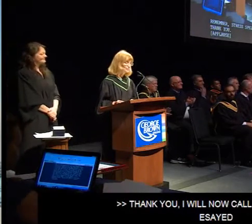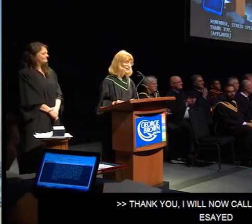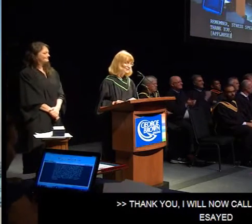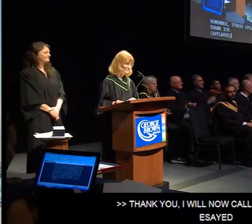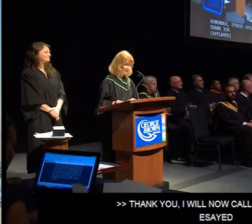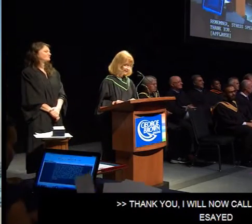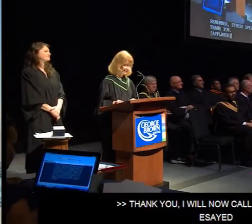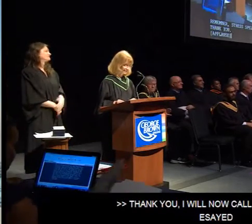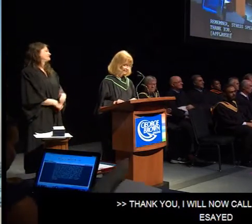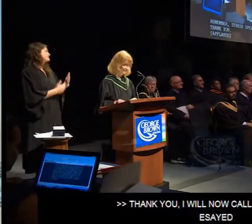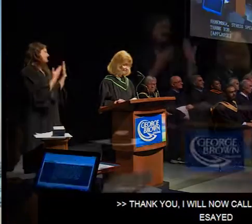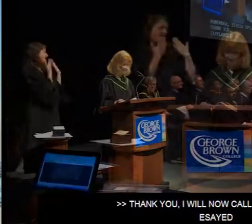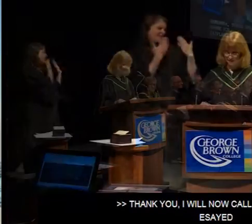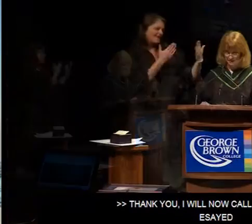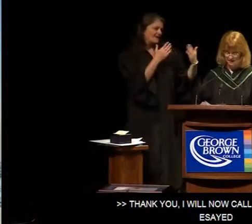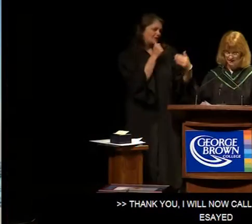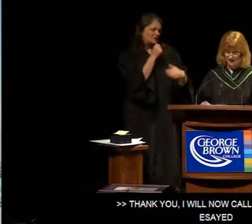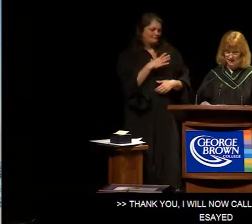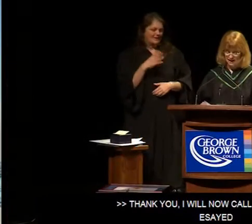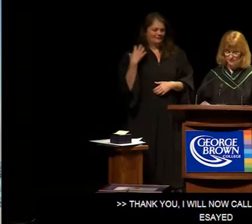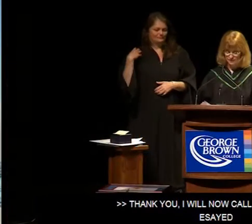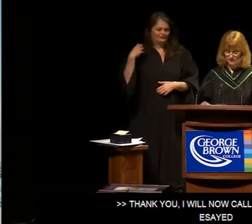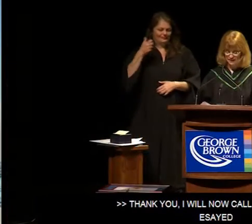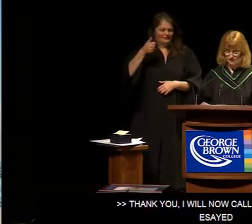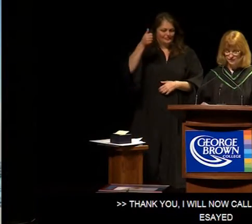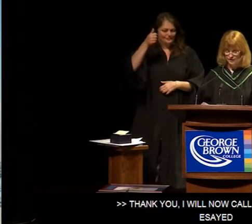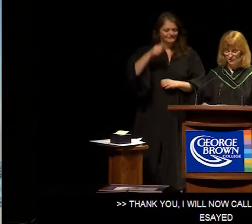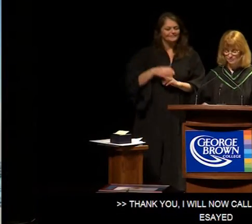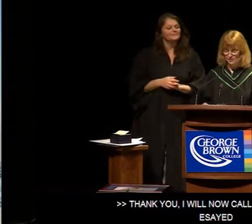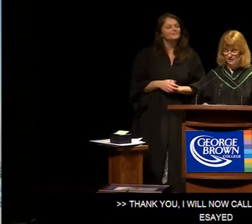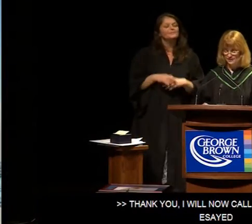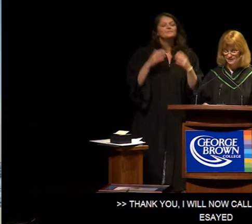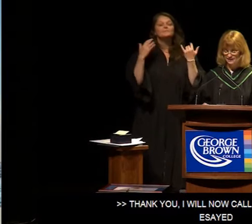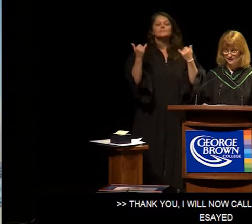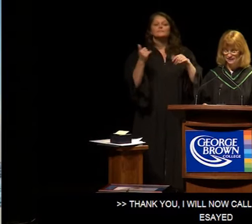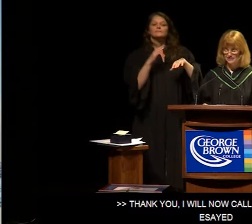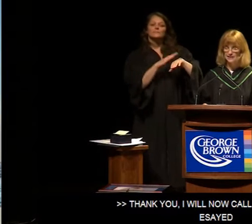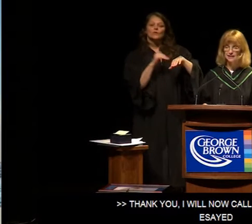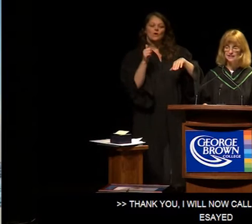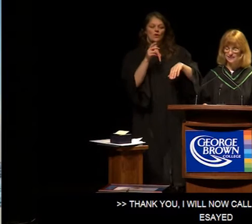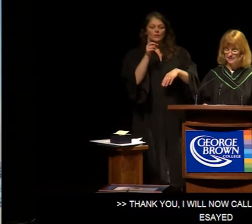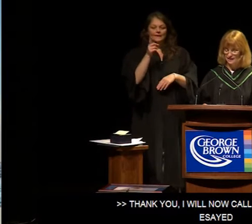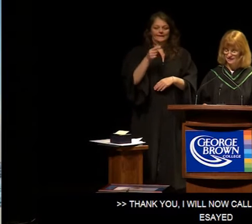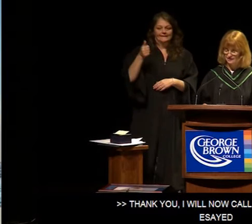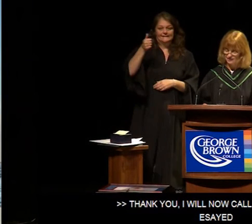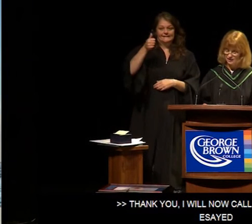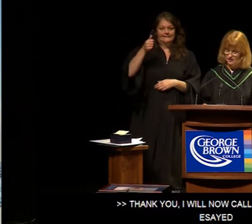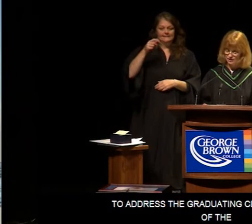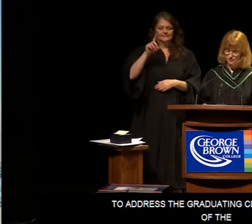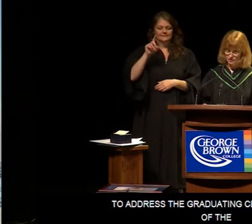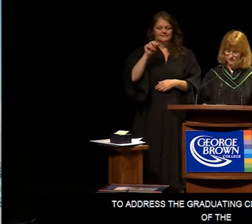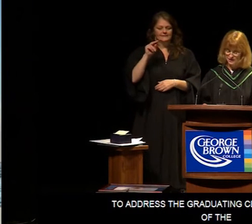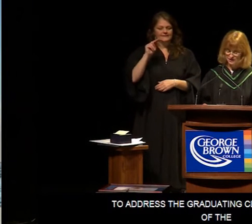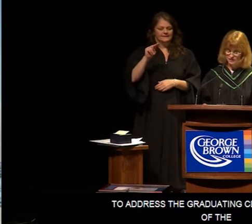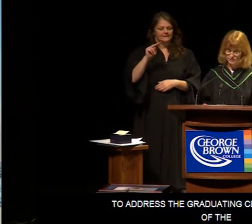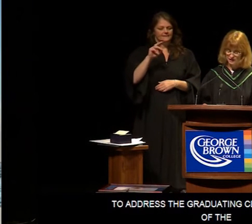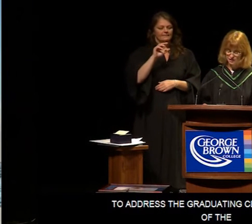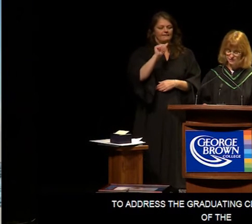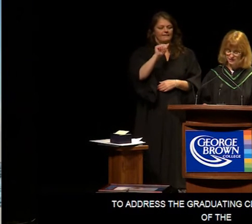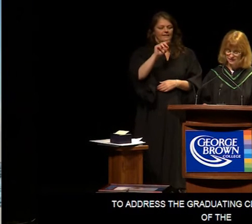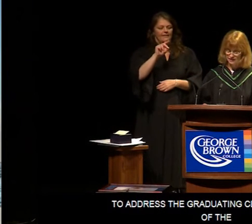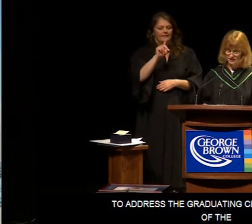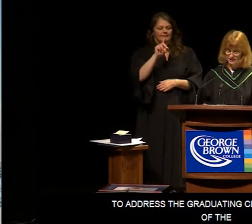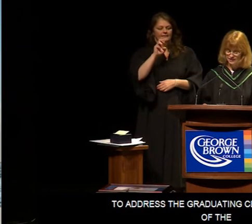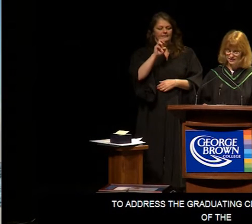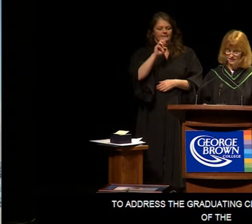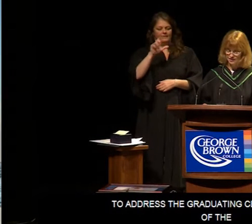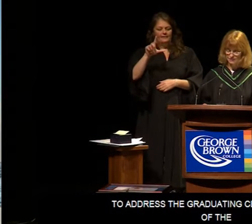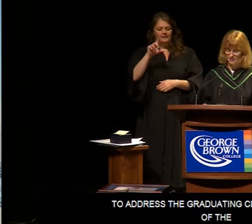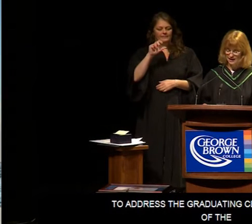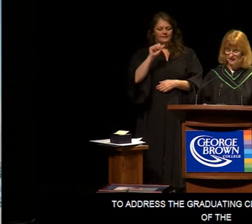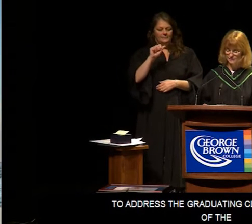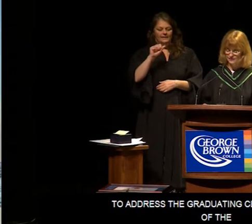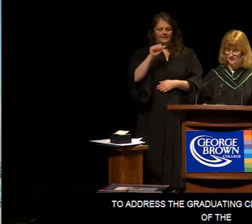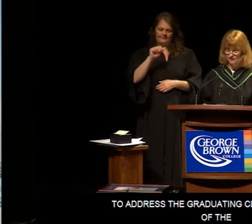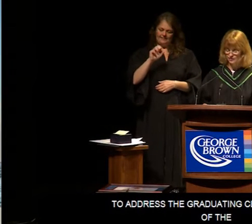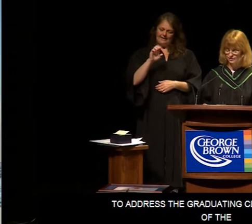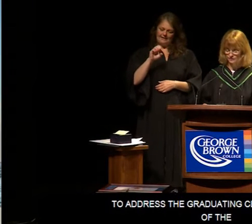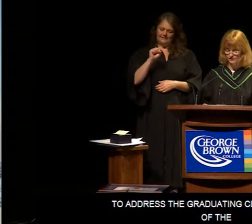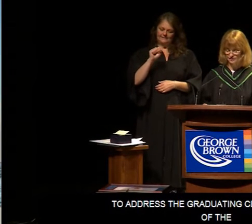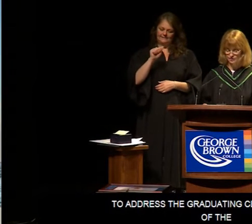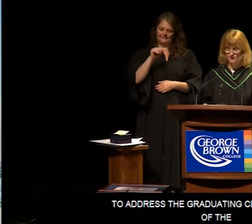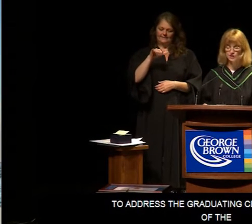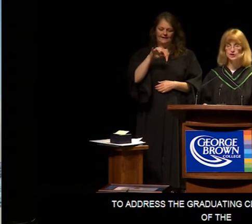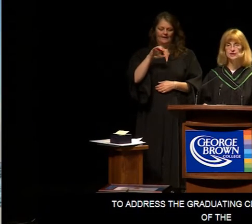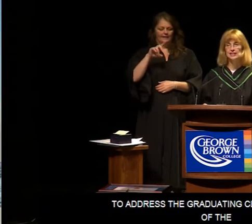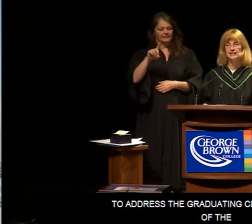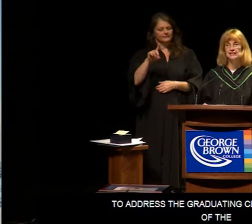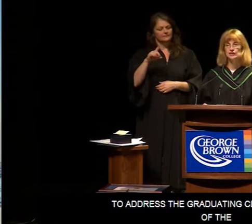Thank you, Madam Chancellor. I will now call upon Dean Adele Ased to address the graduating class on behalf of the Center